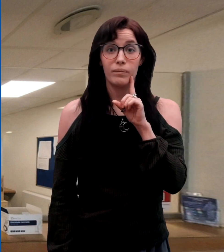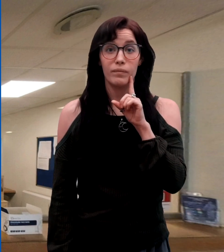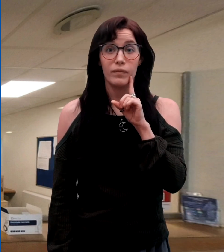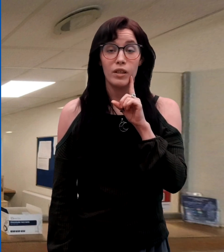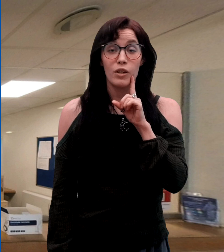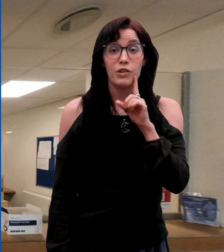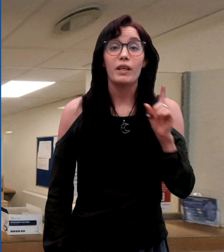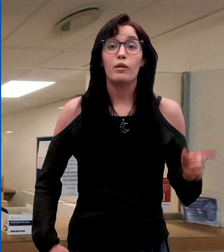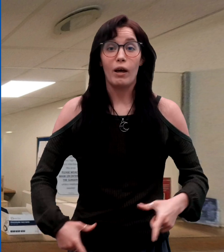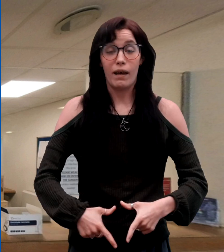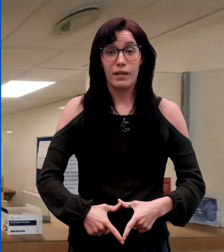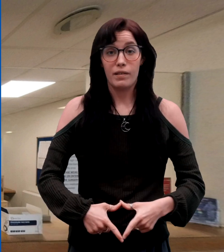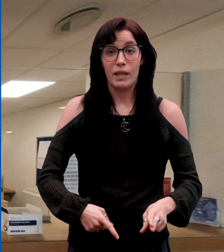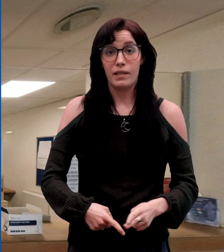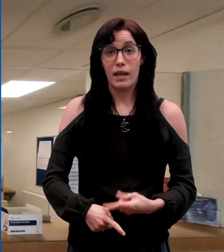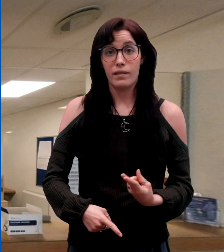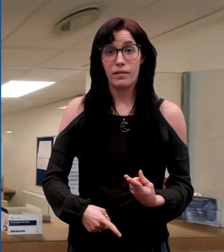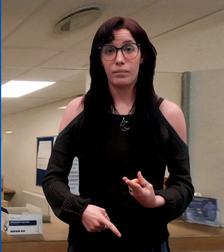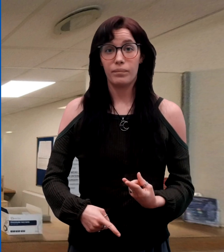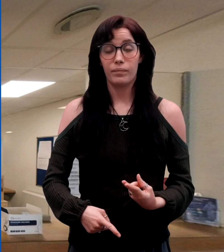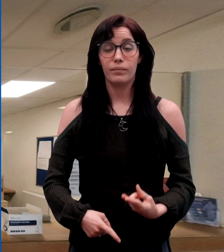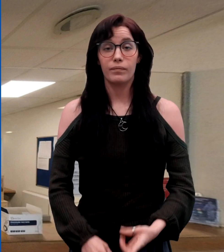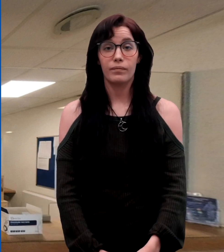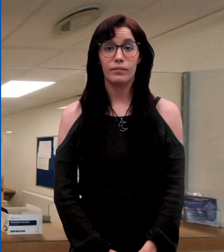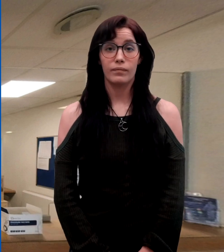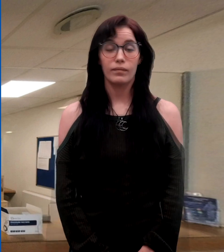female should think about having a smear test.